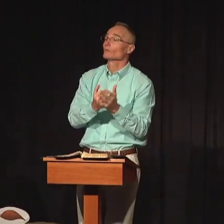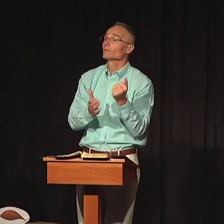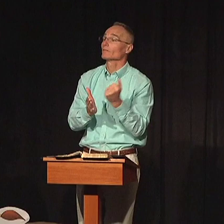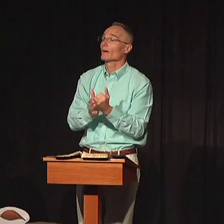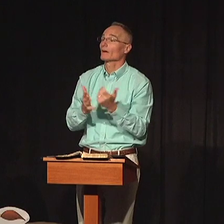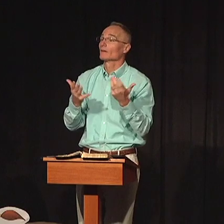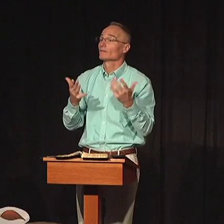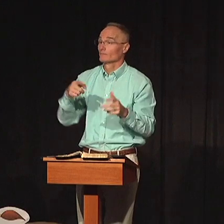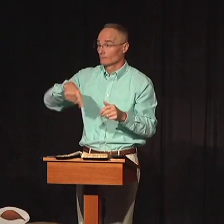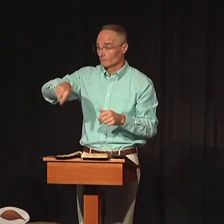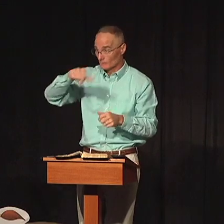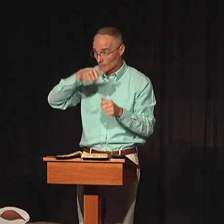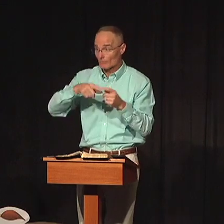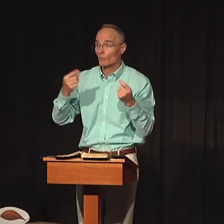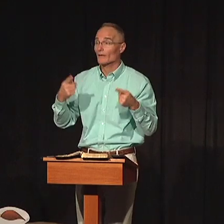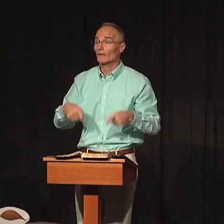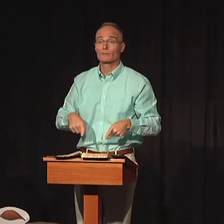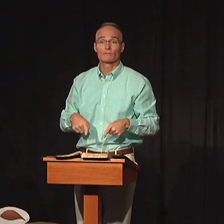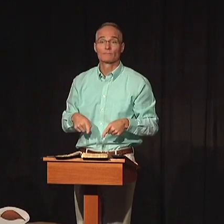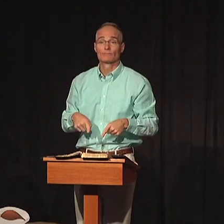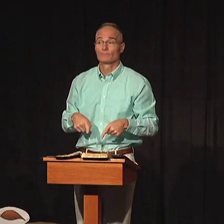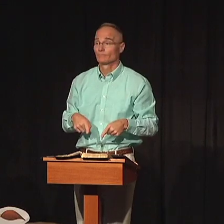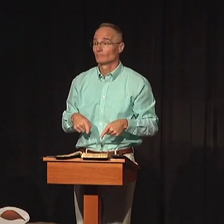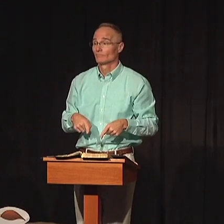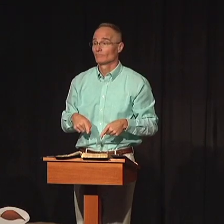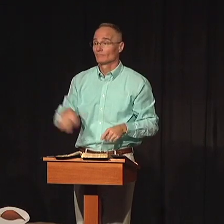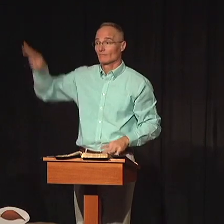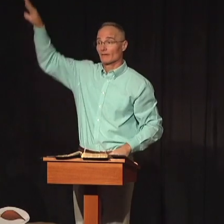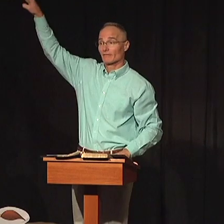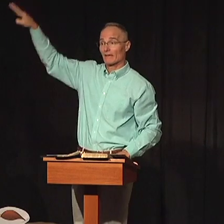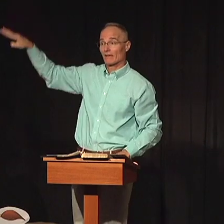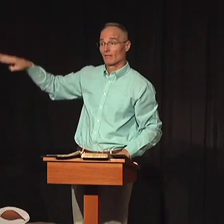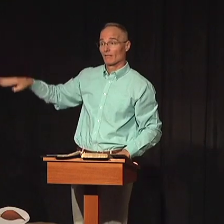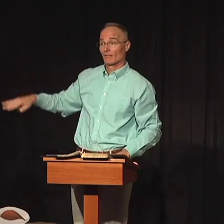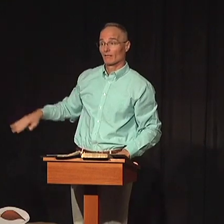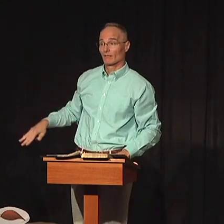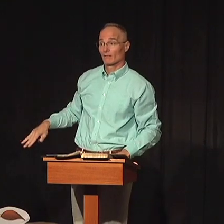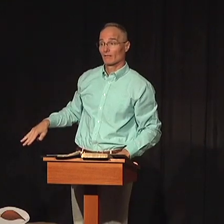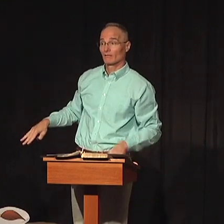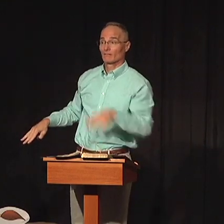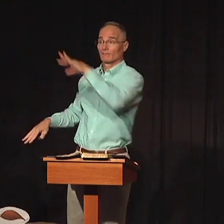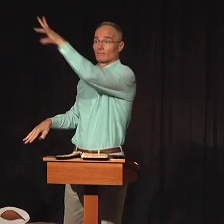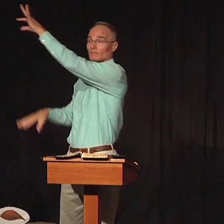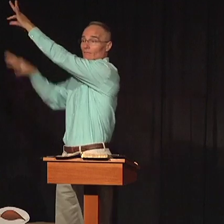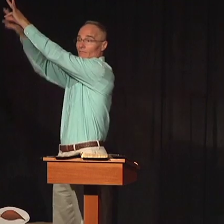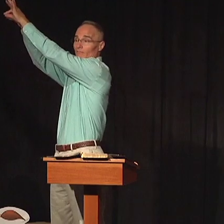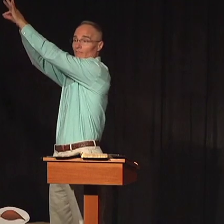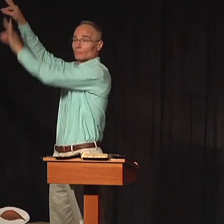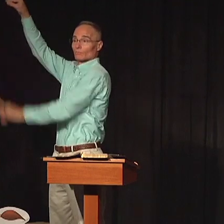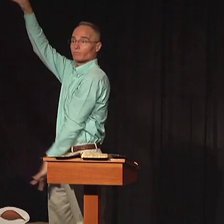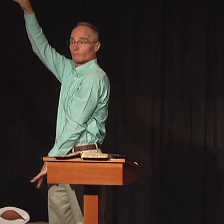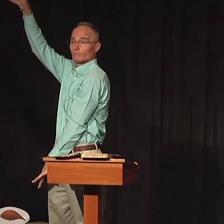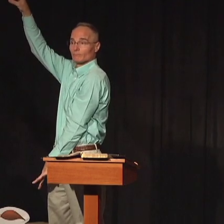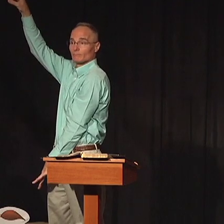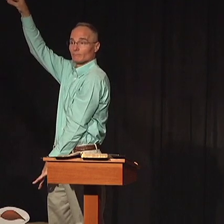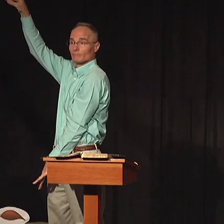So when Jesus was crucified, you remember what happened? The veil was torn.